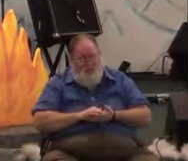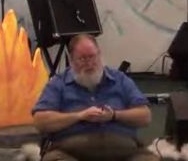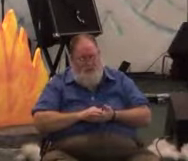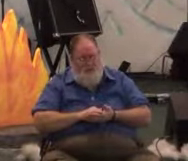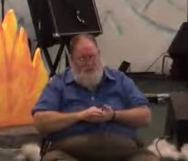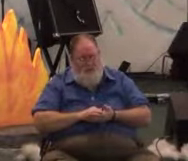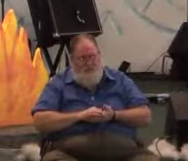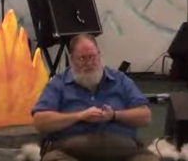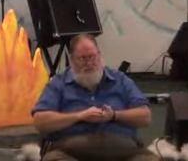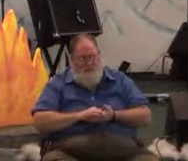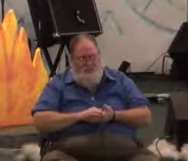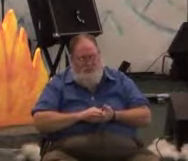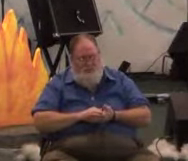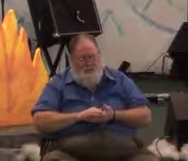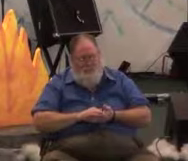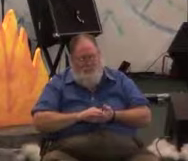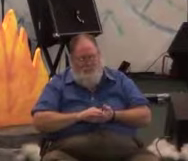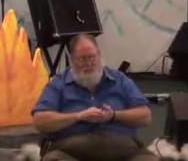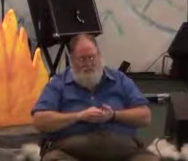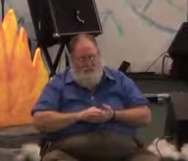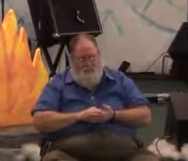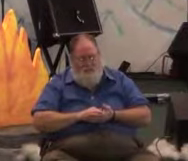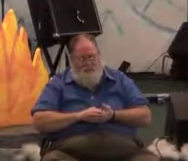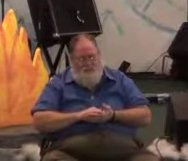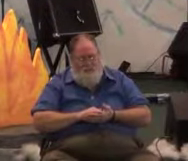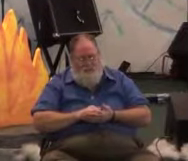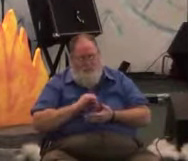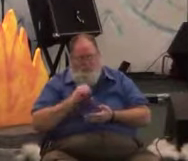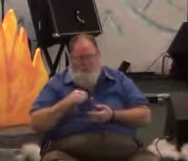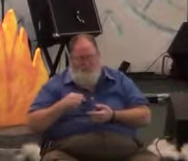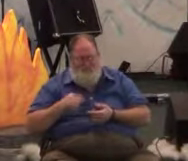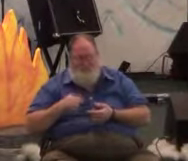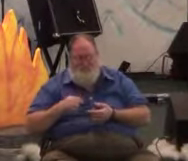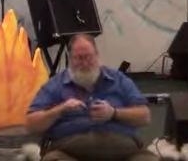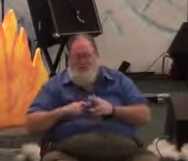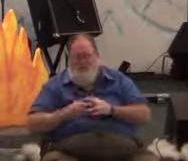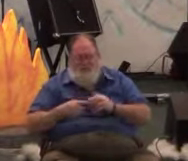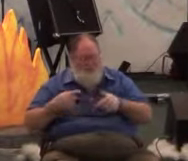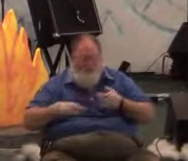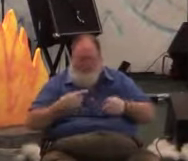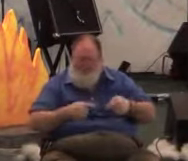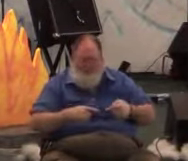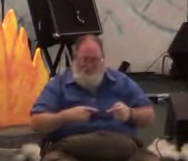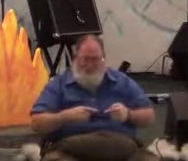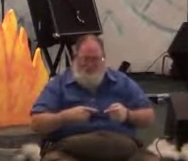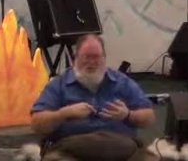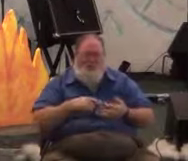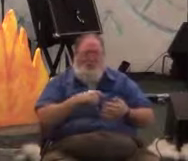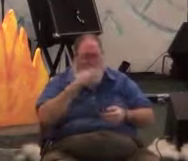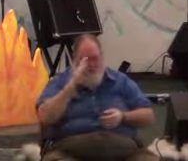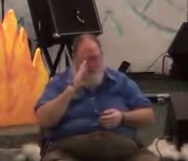That's what a lot of committees and different things do, is cause quarreling and squabbles among God's people.